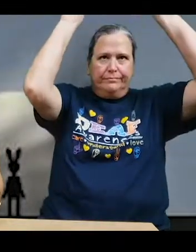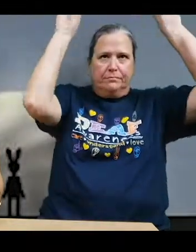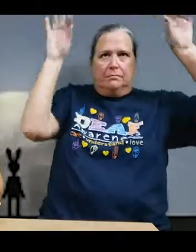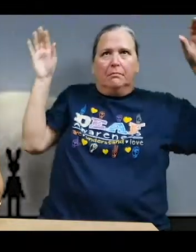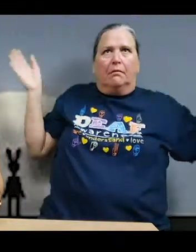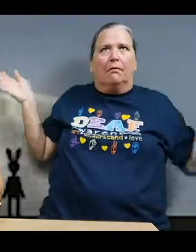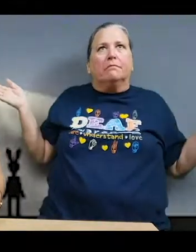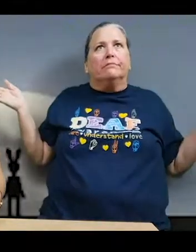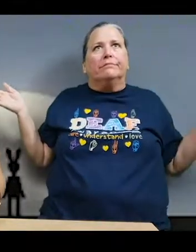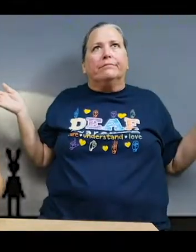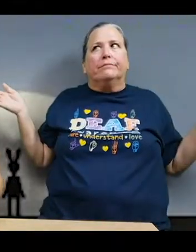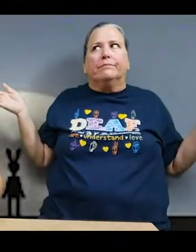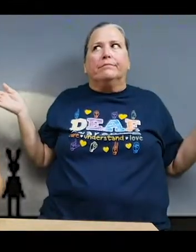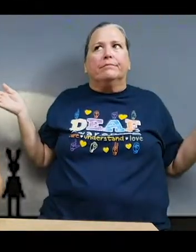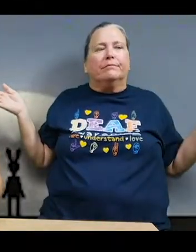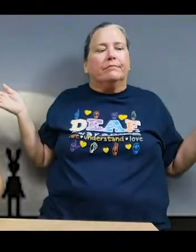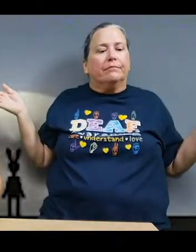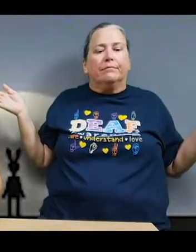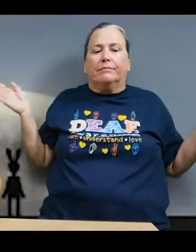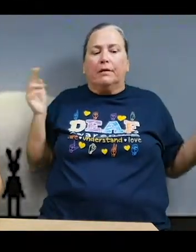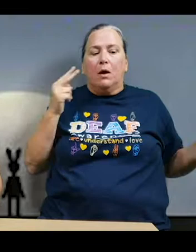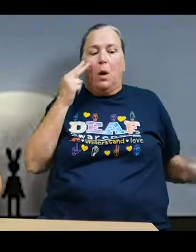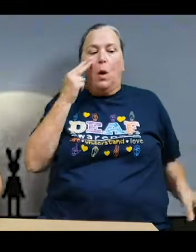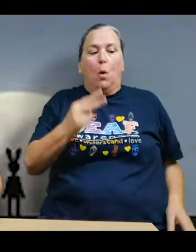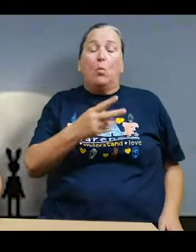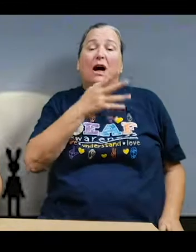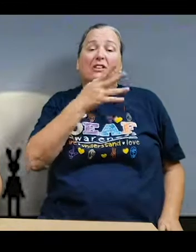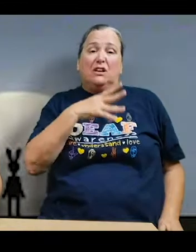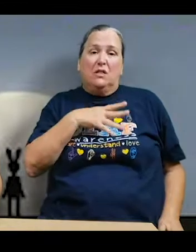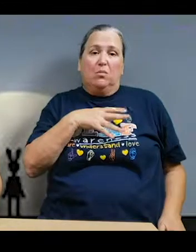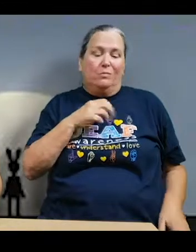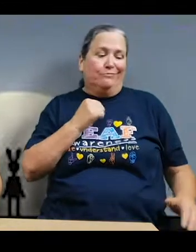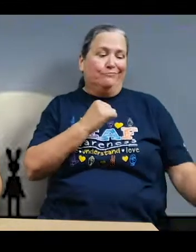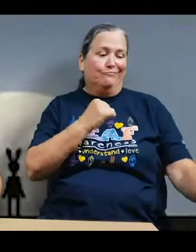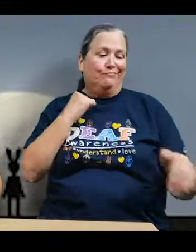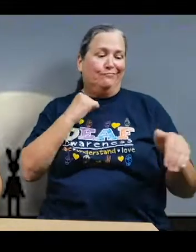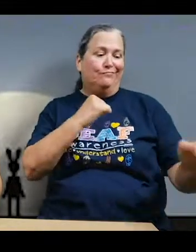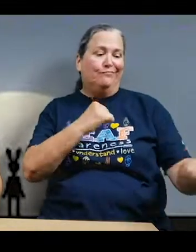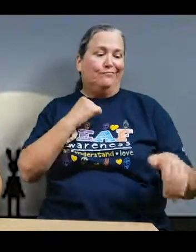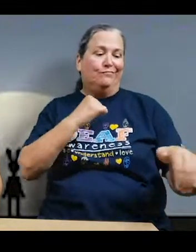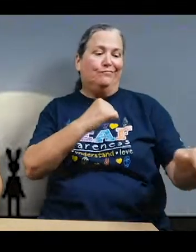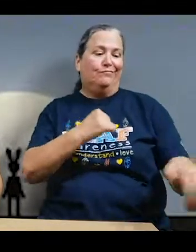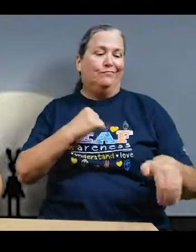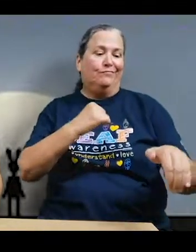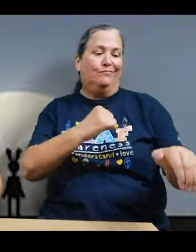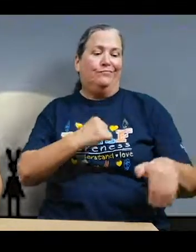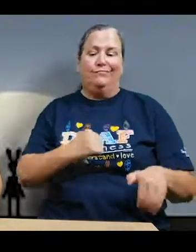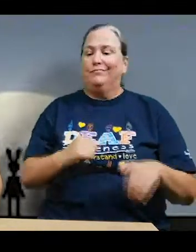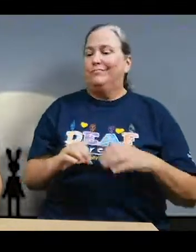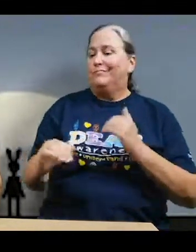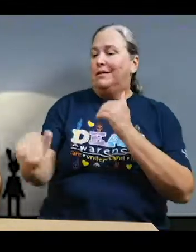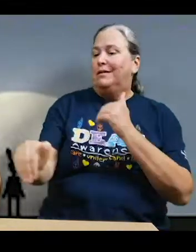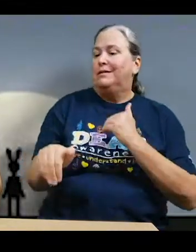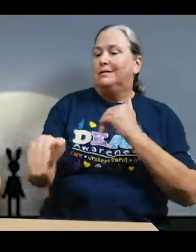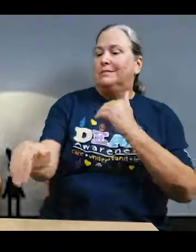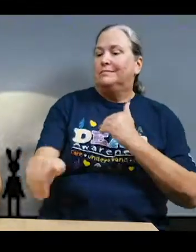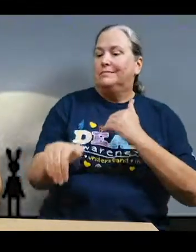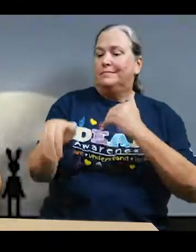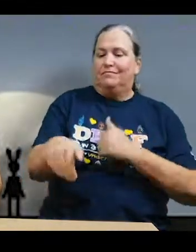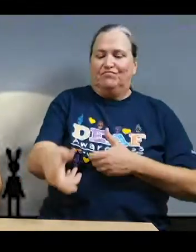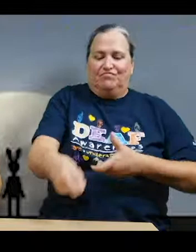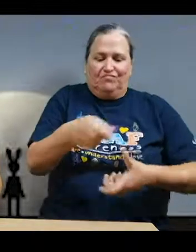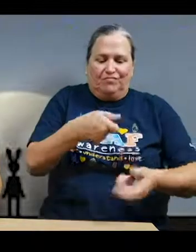sun, watching the old woman and Bryce weed and hoe the garden. Whenever the woman wasn't